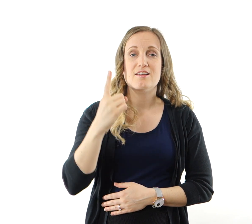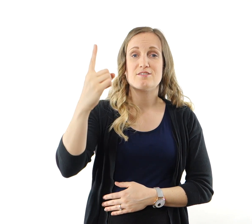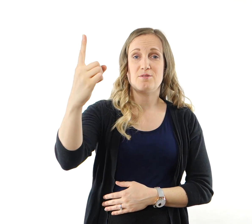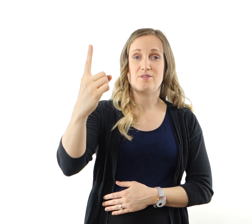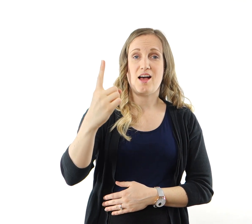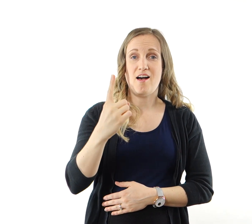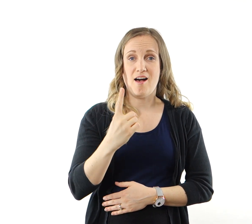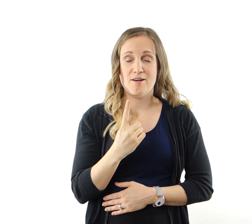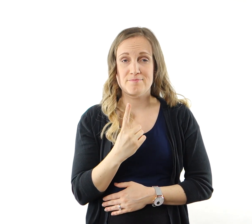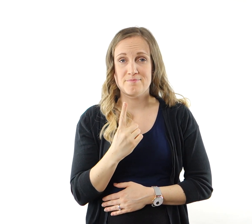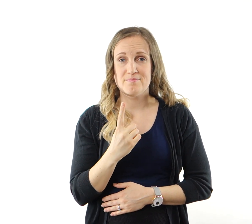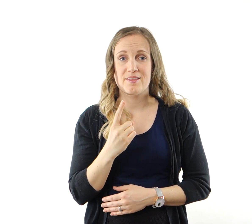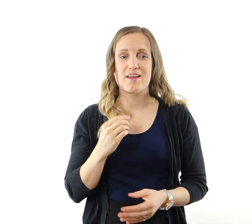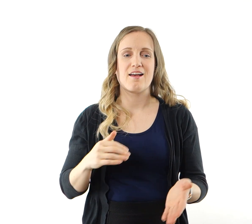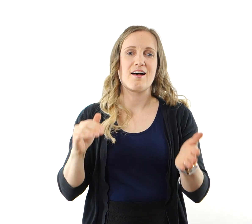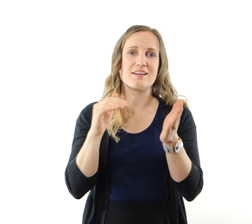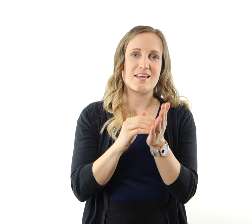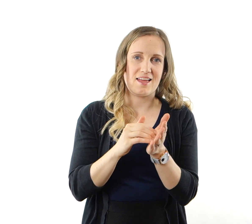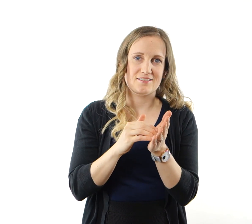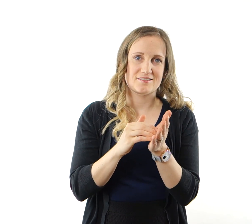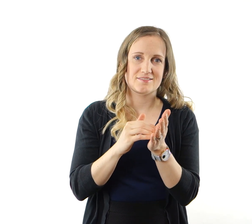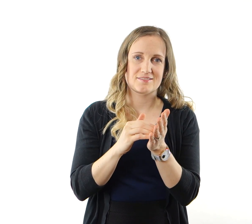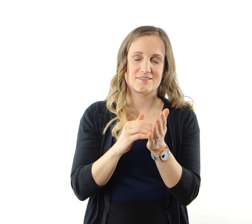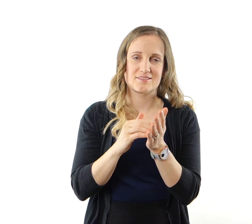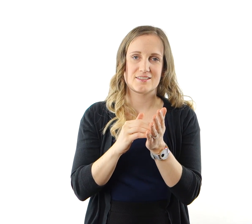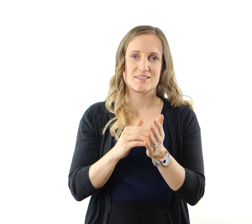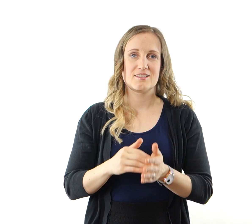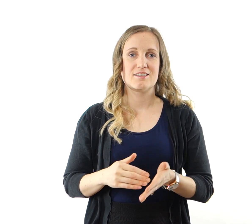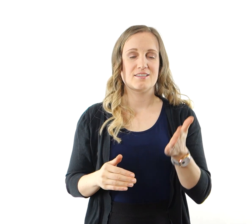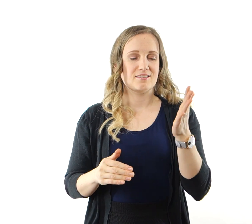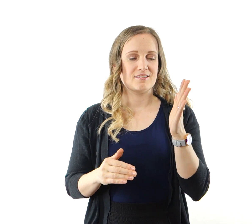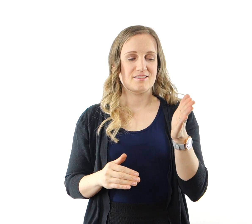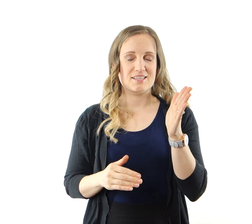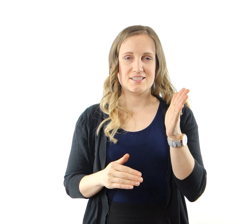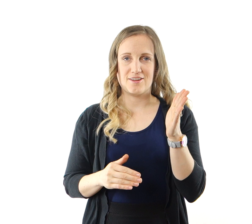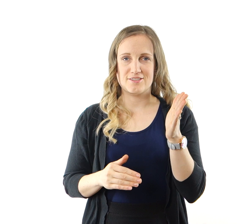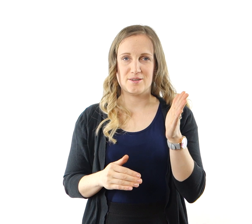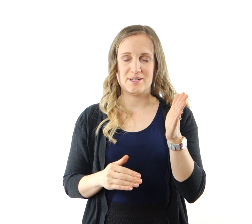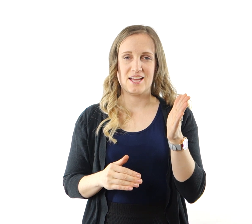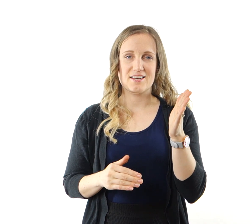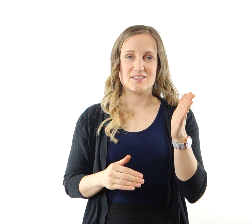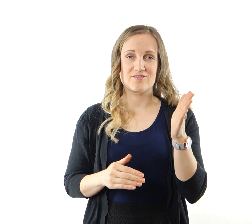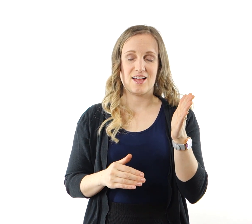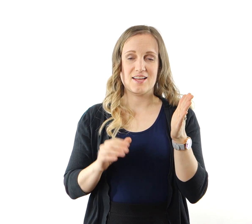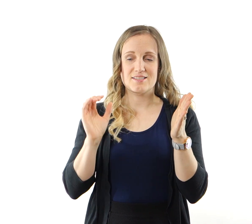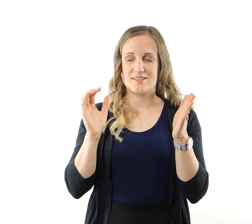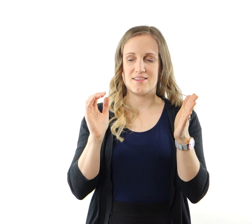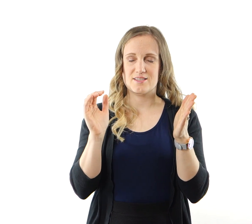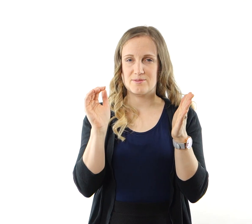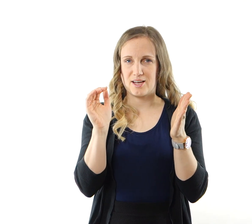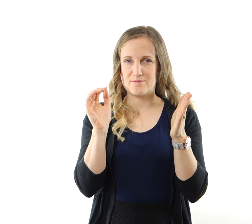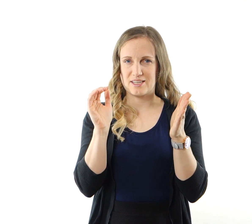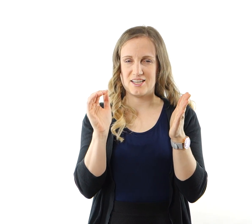So come again. This non-dominant hand is flat, and this one comes kind of